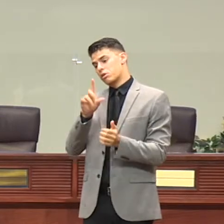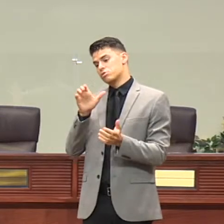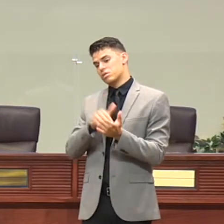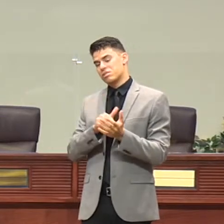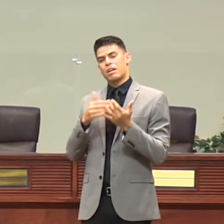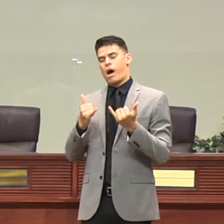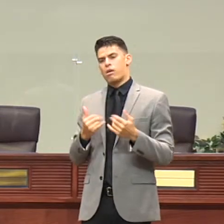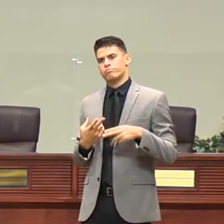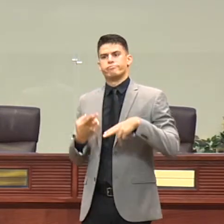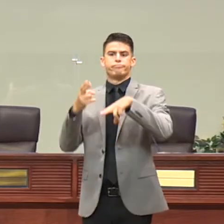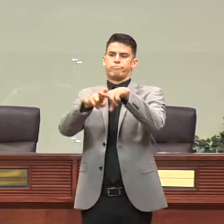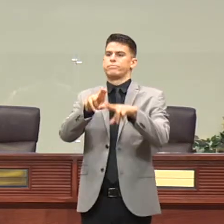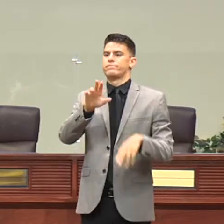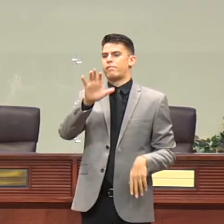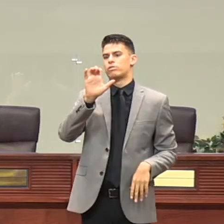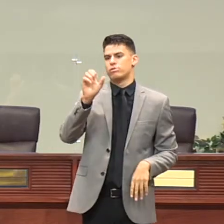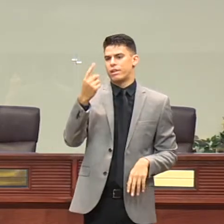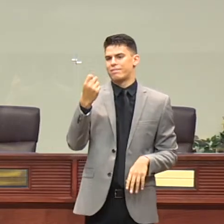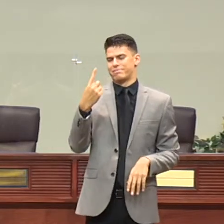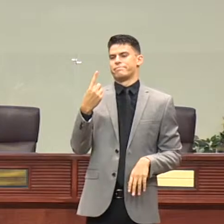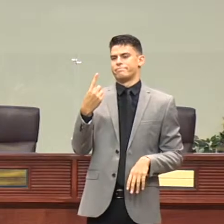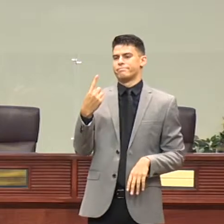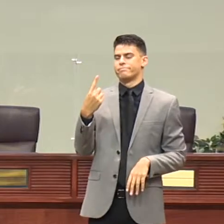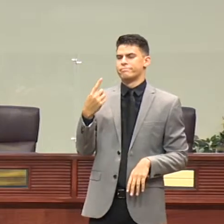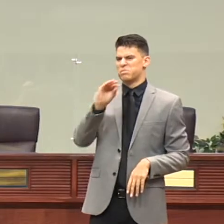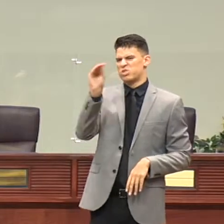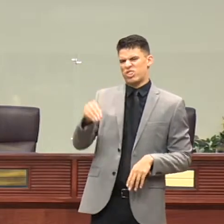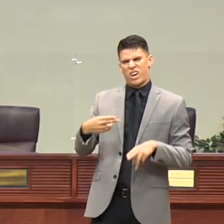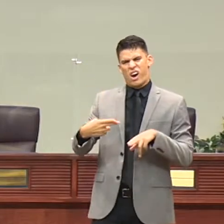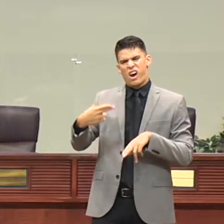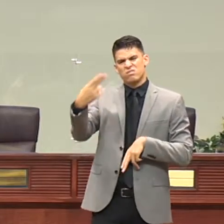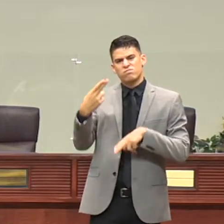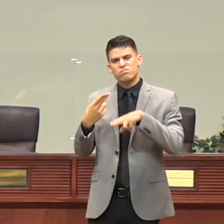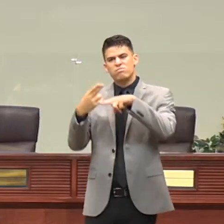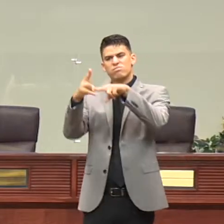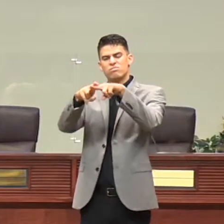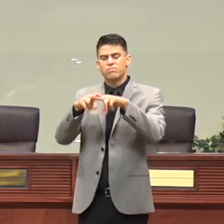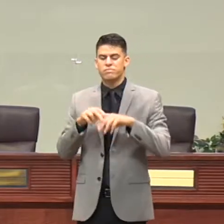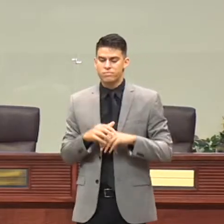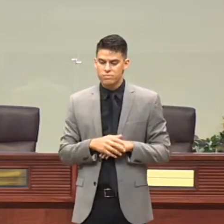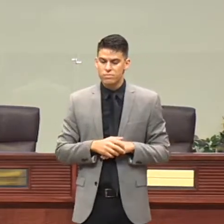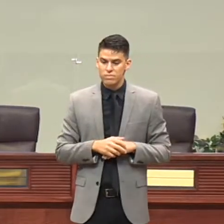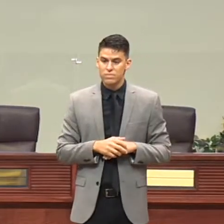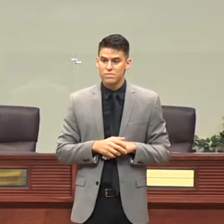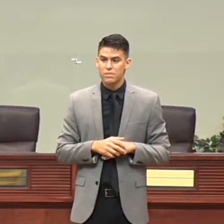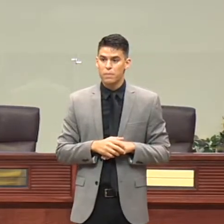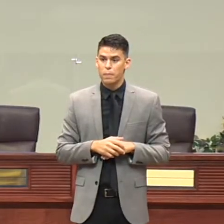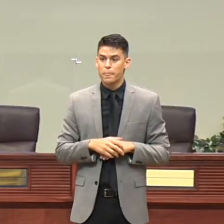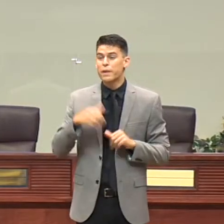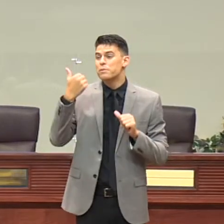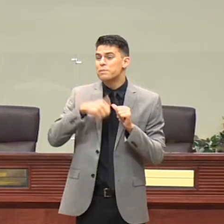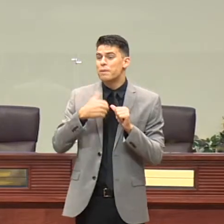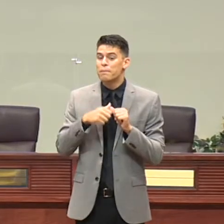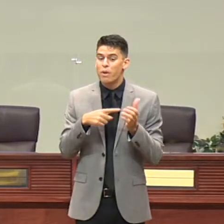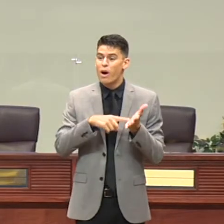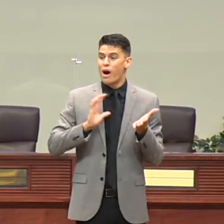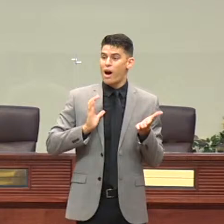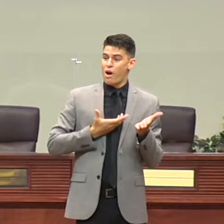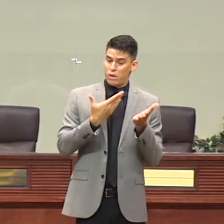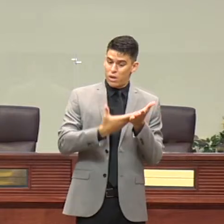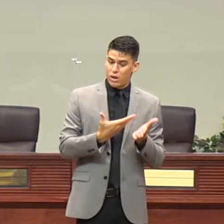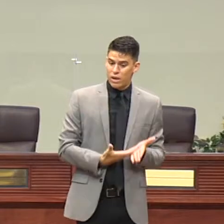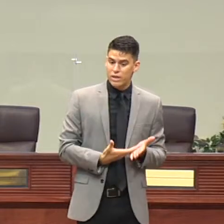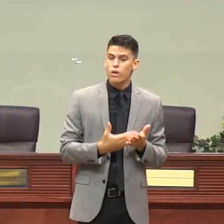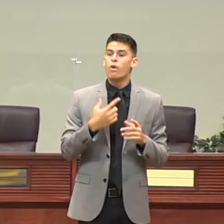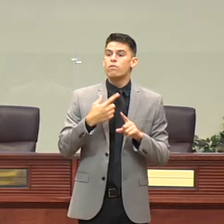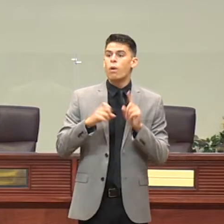511. And the cases that we are seeing are not the only cases out there. It's only what it gets reported. And this is